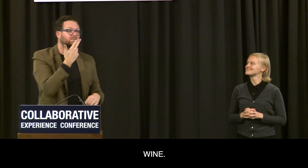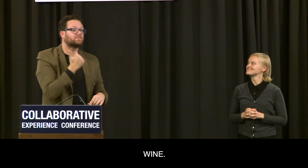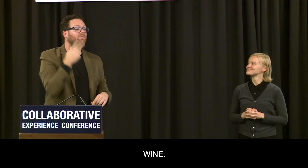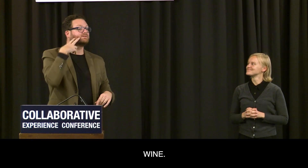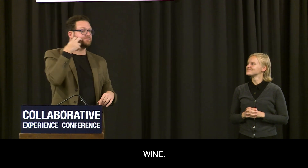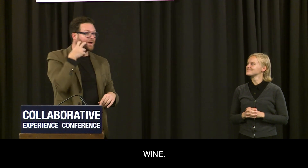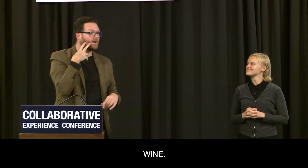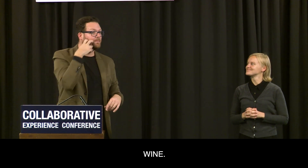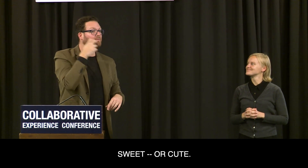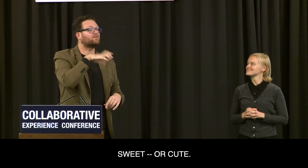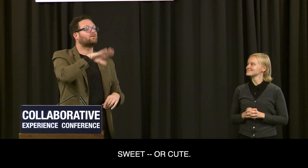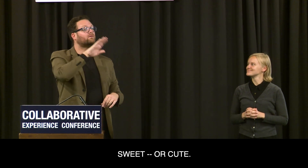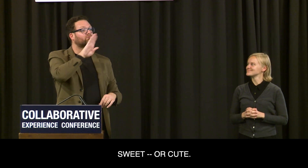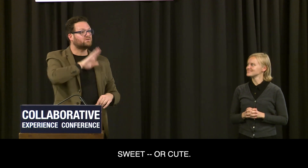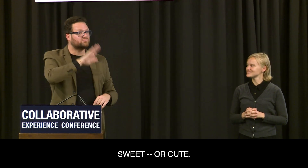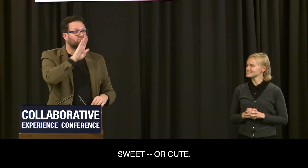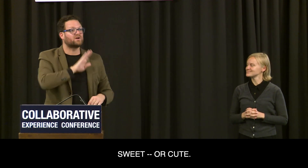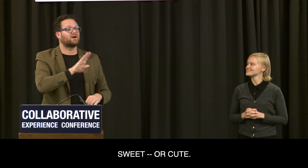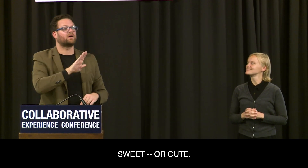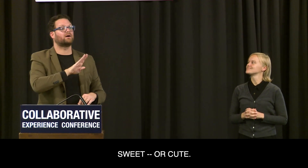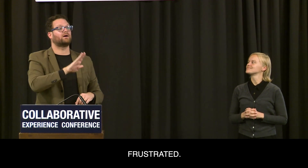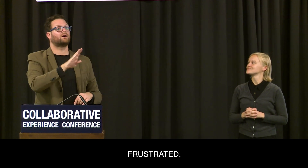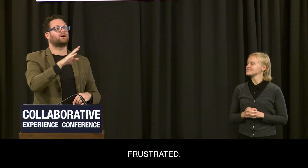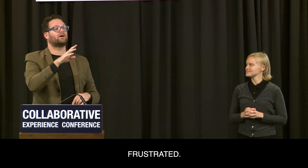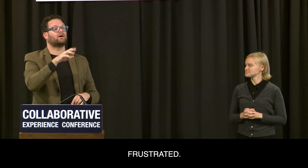wine, sweet or cute, frustrated,